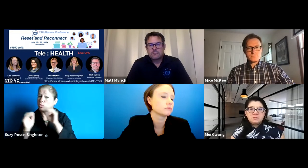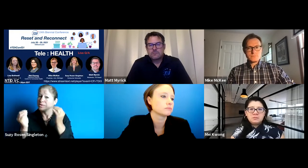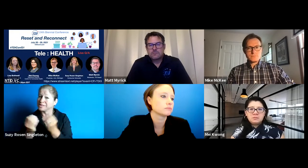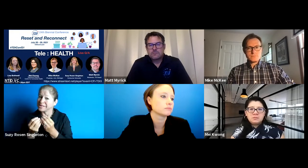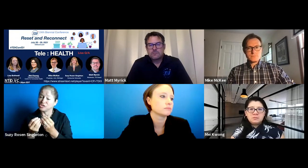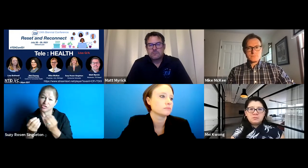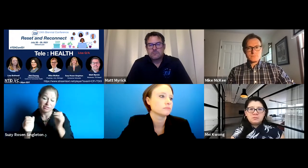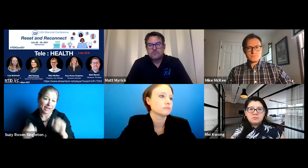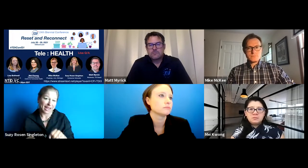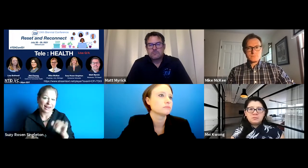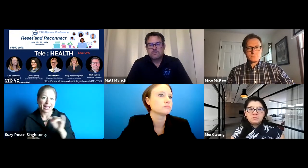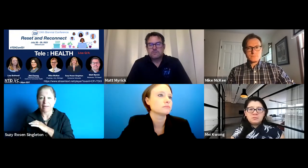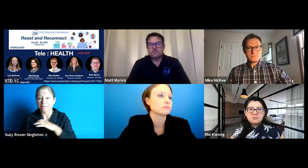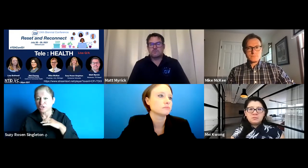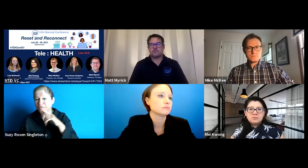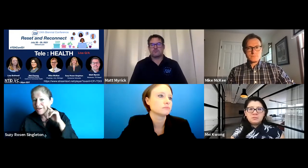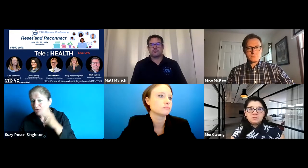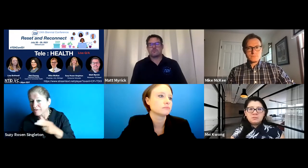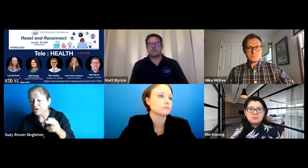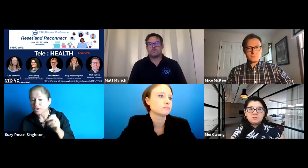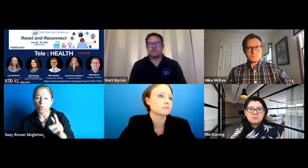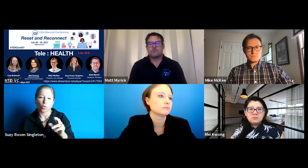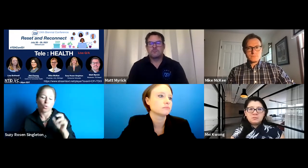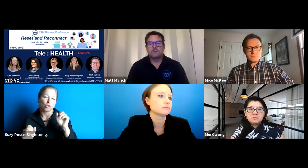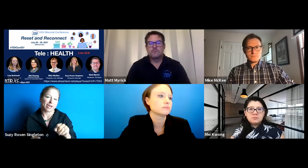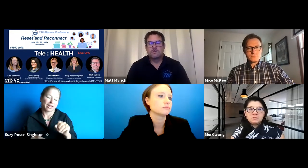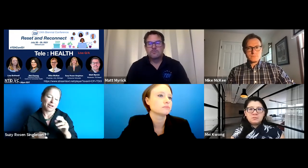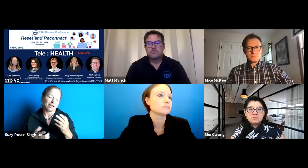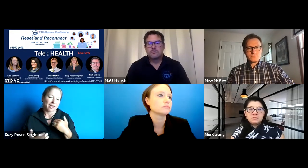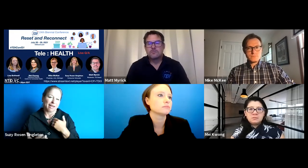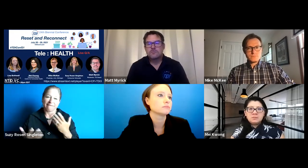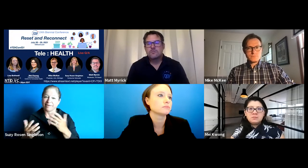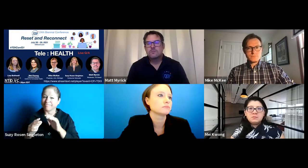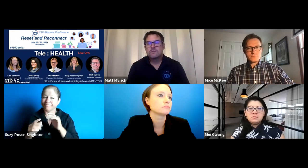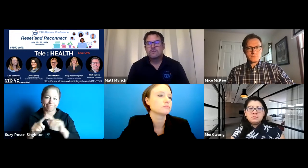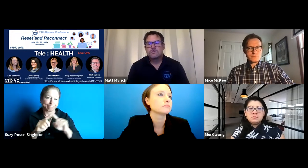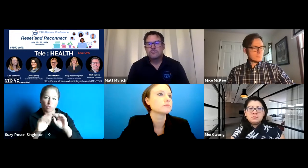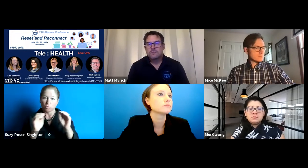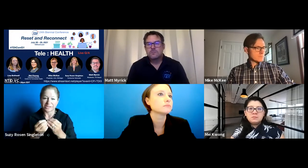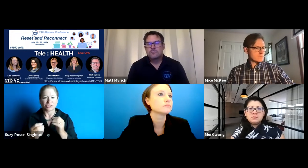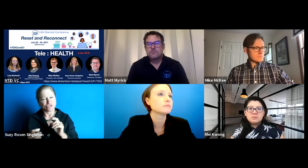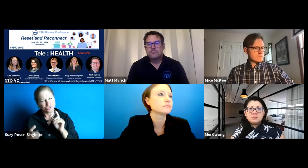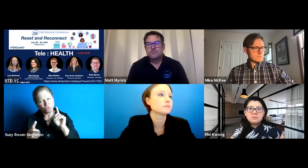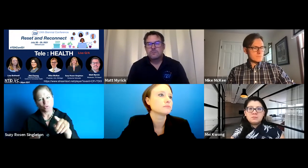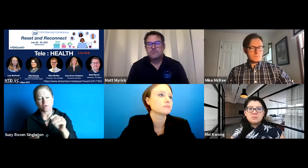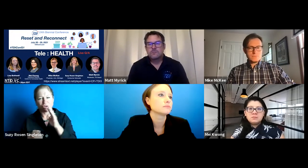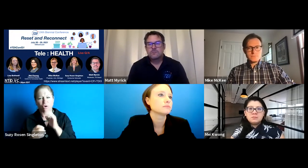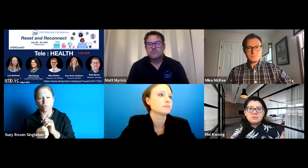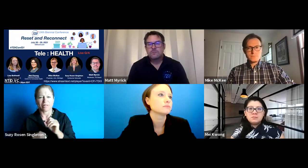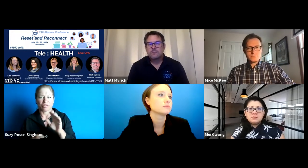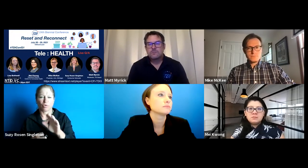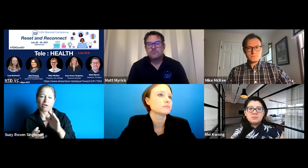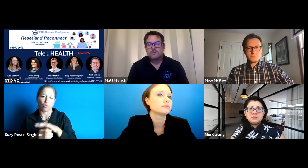as a patient, as an individual, or as an organization, Commissions for Deaf or Hard of Hearing, any number